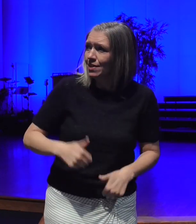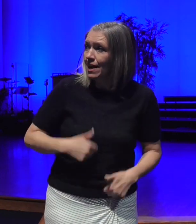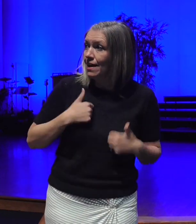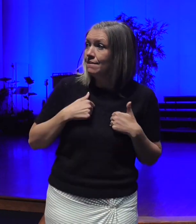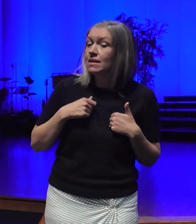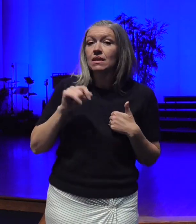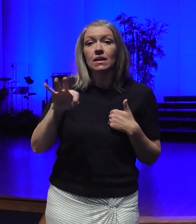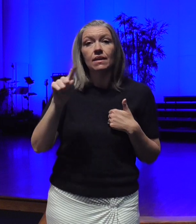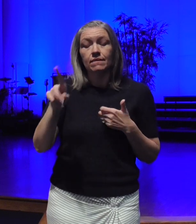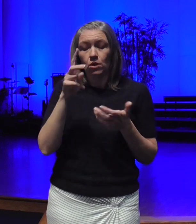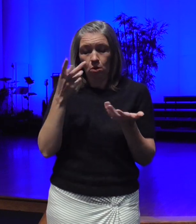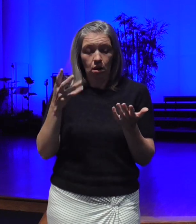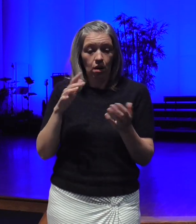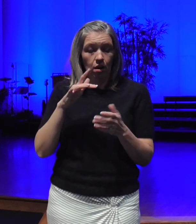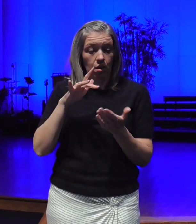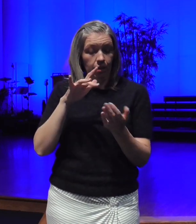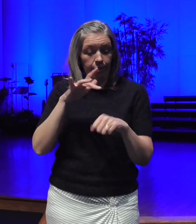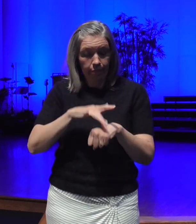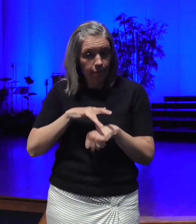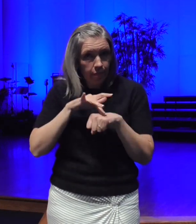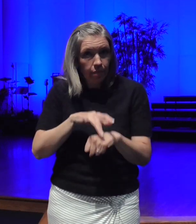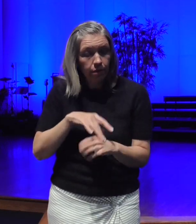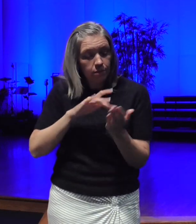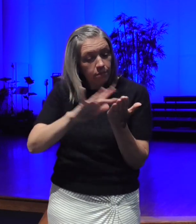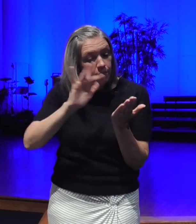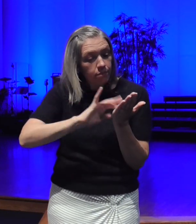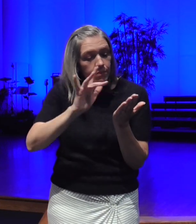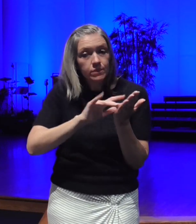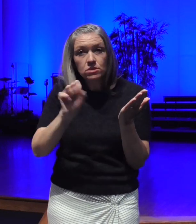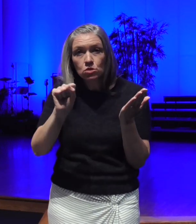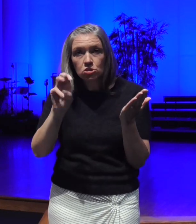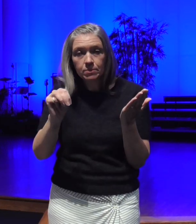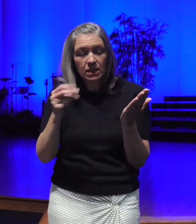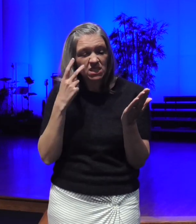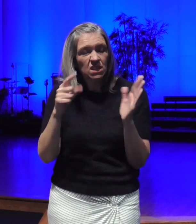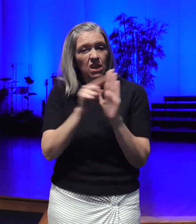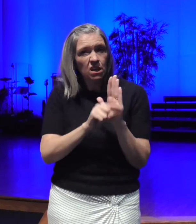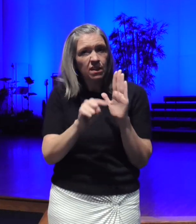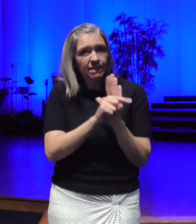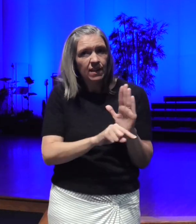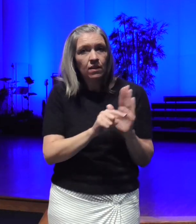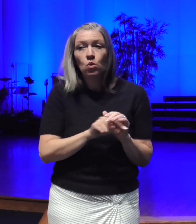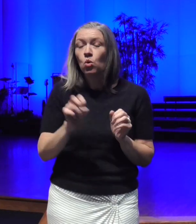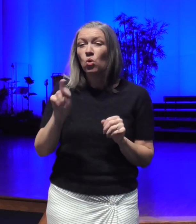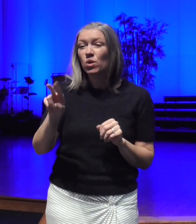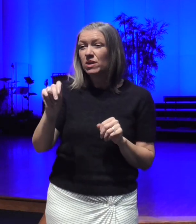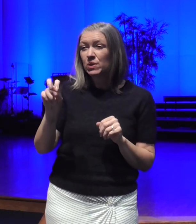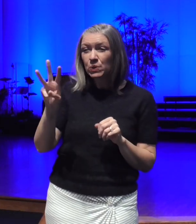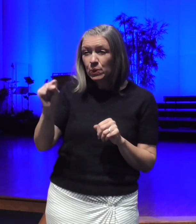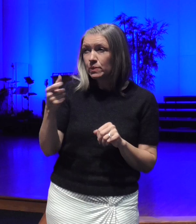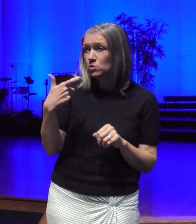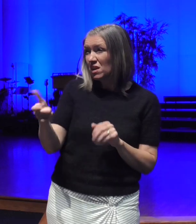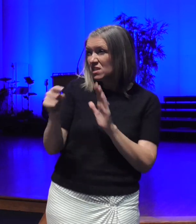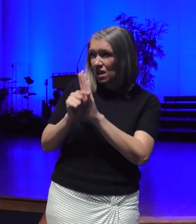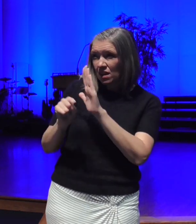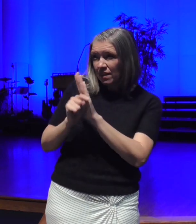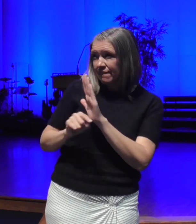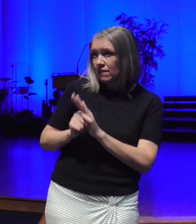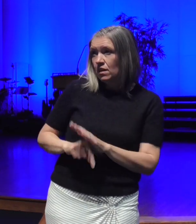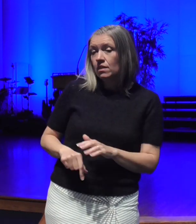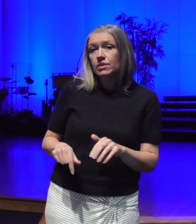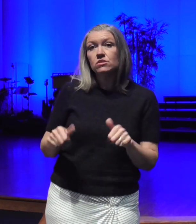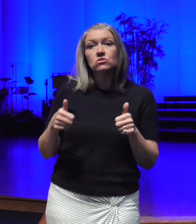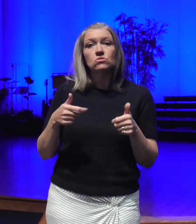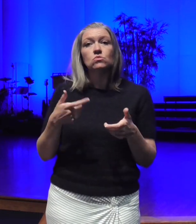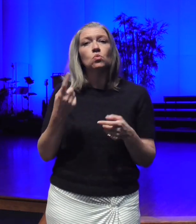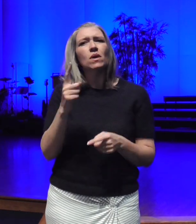doom scrolling on social media or caught up in watching negative news all the time, there are sites. There's a great site